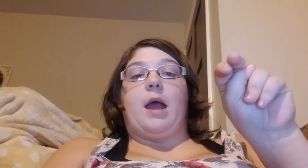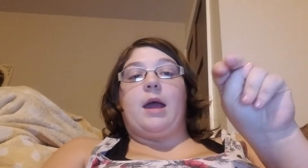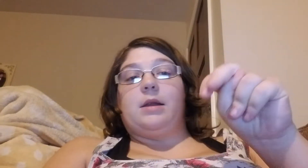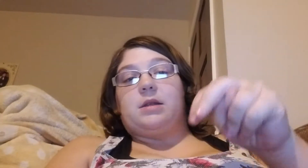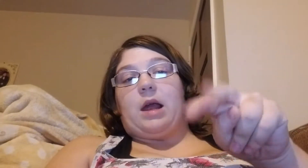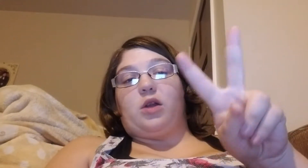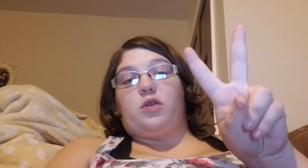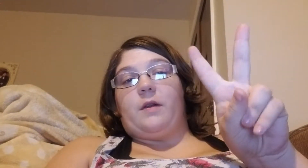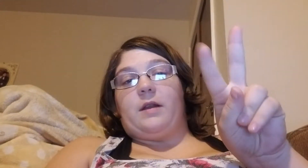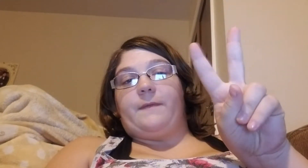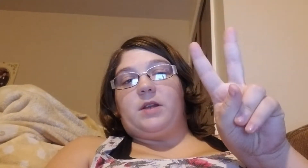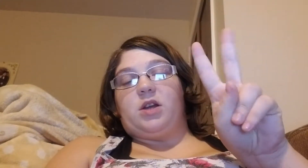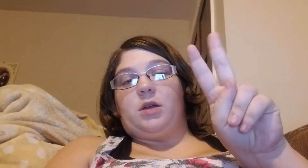And it's like a 2 little finger.